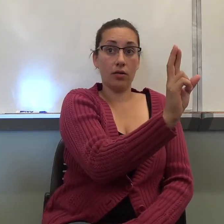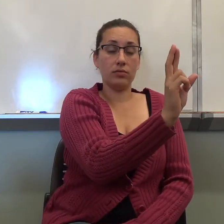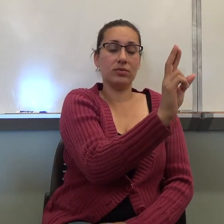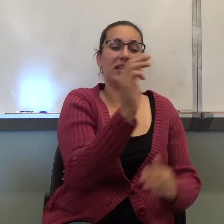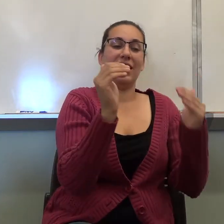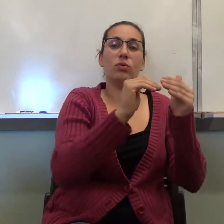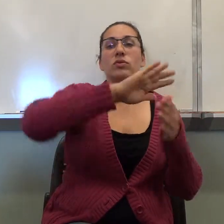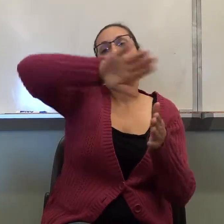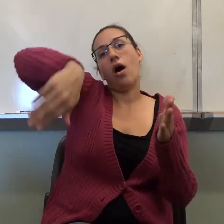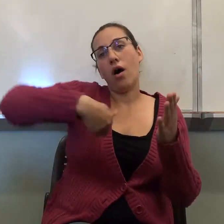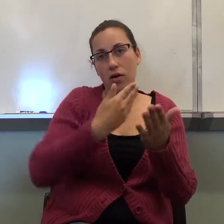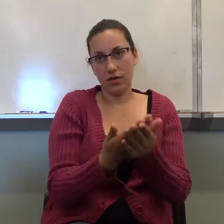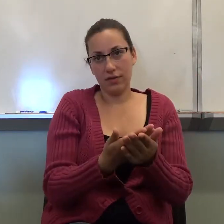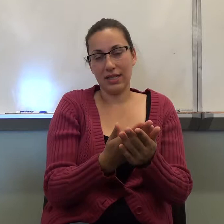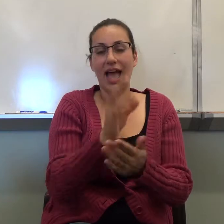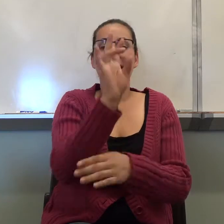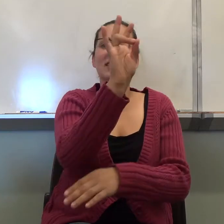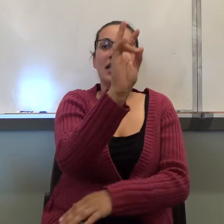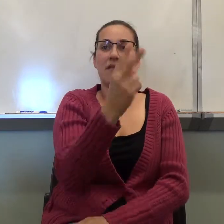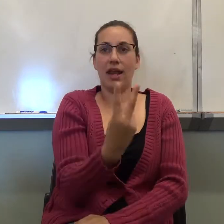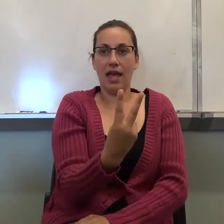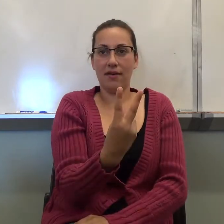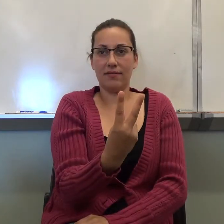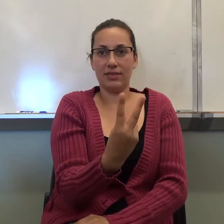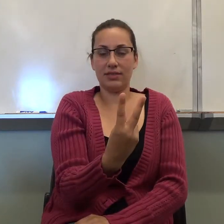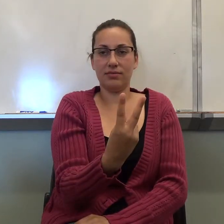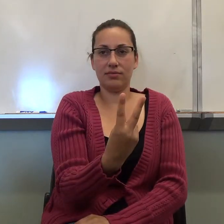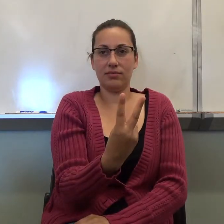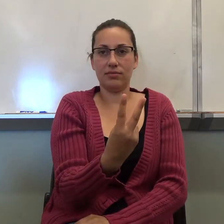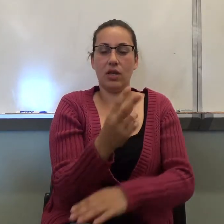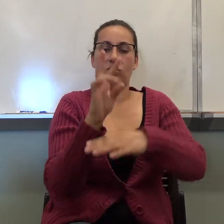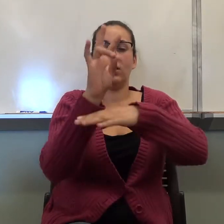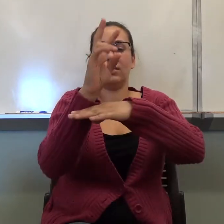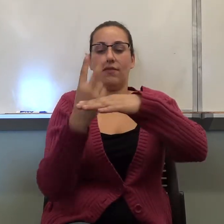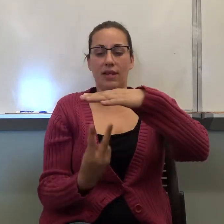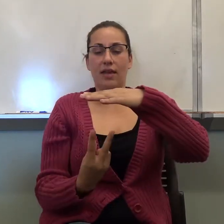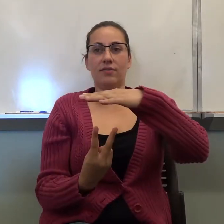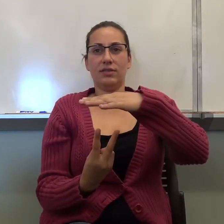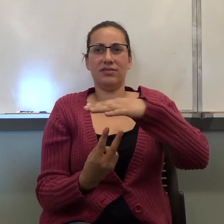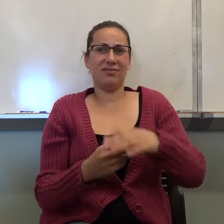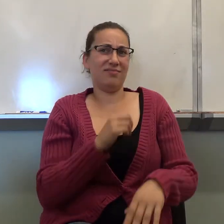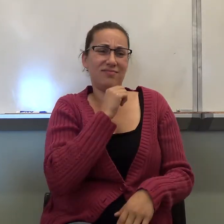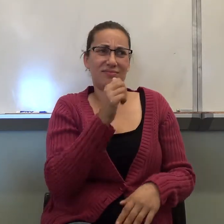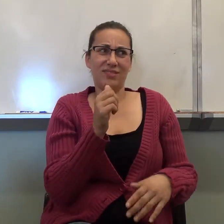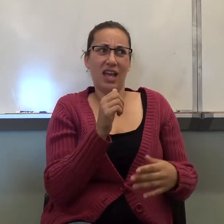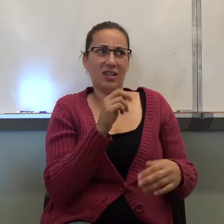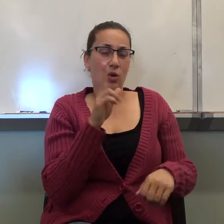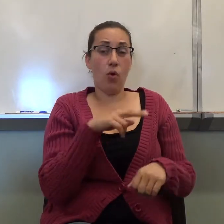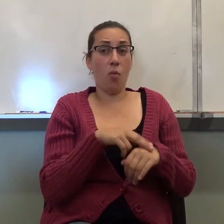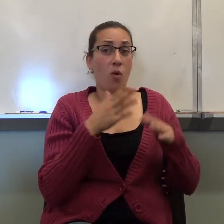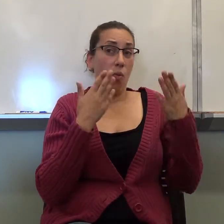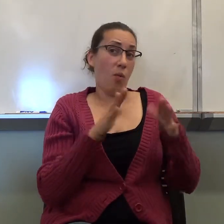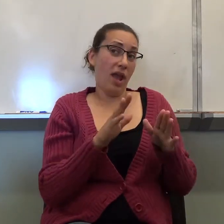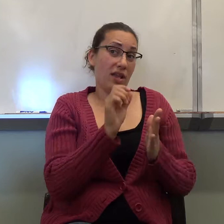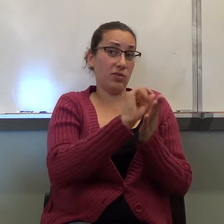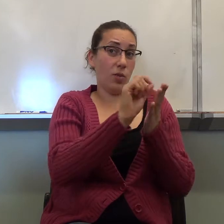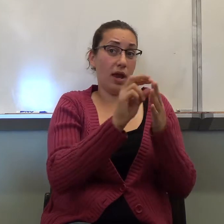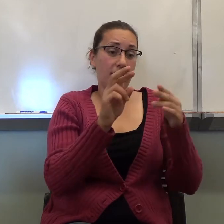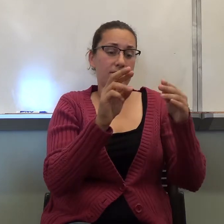7/2. That's an unusual way to write the radius of a circle as a fraction, but that's what they gave us. We have to go with what they gave